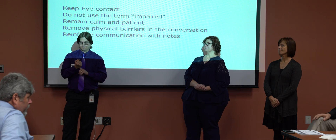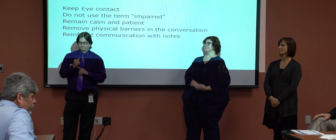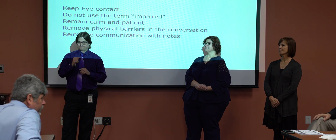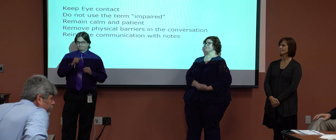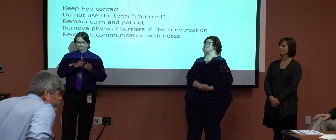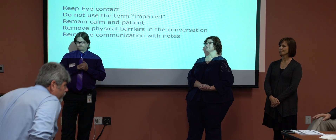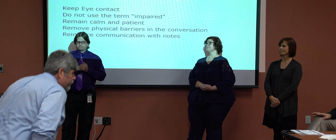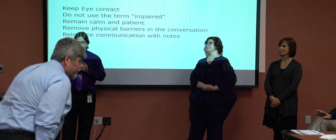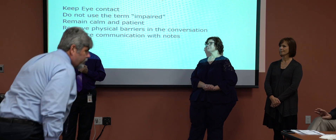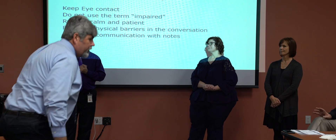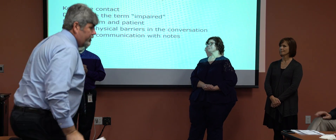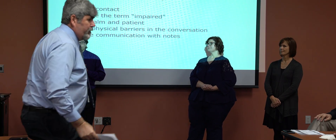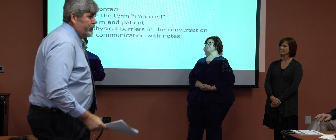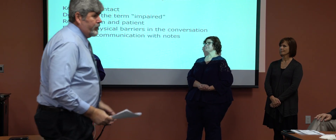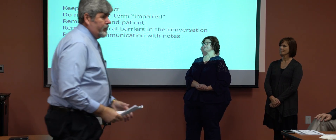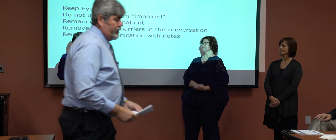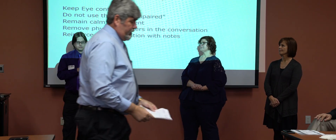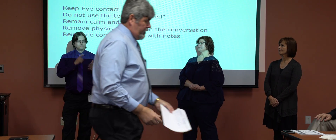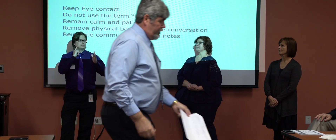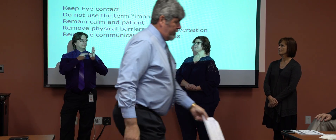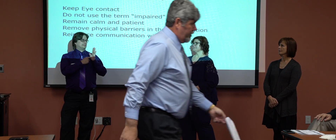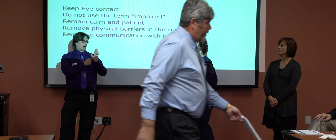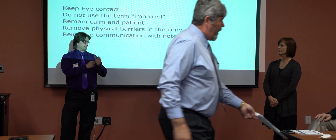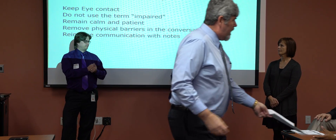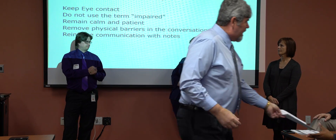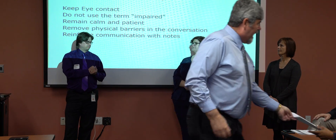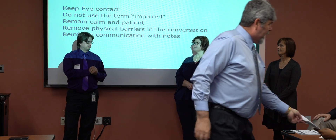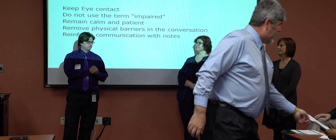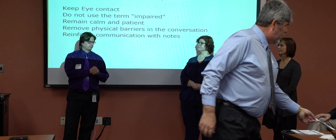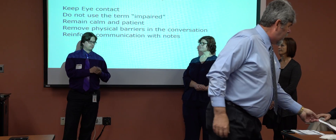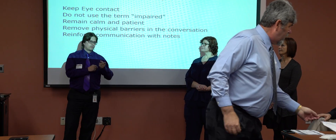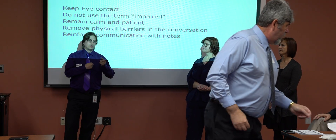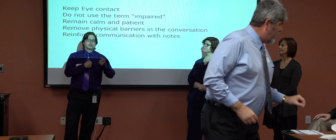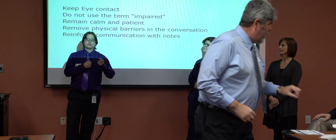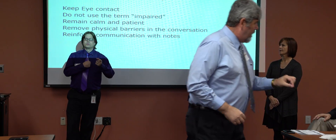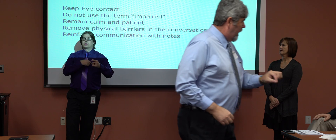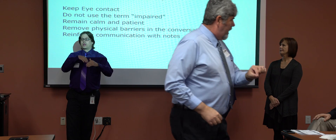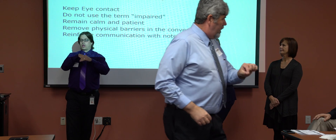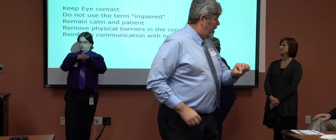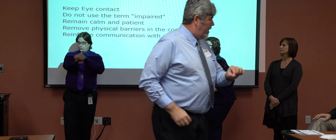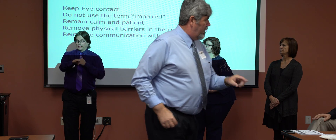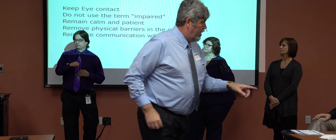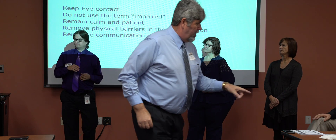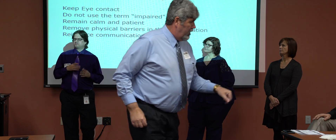And I've experienced a lot of situations, for example,